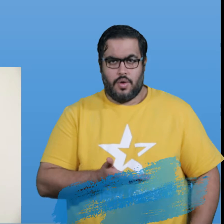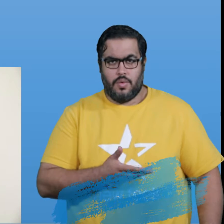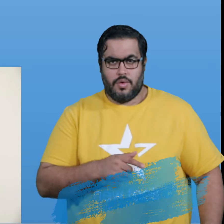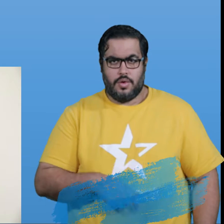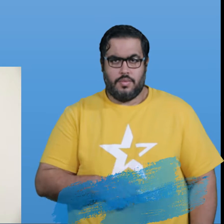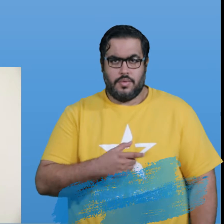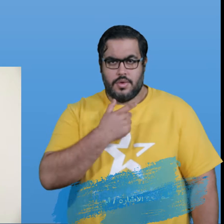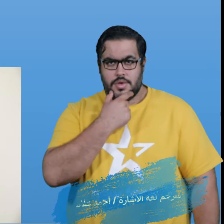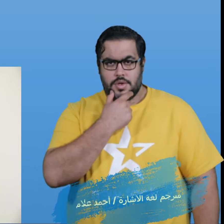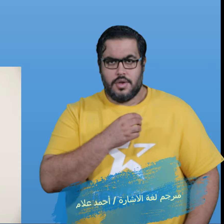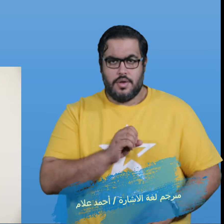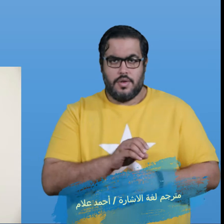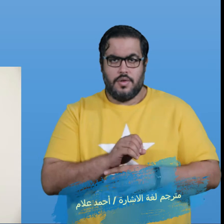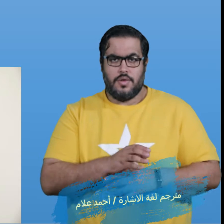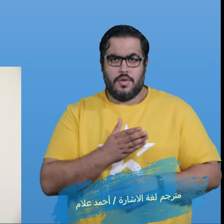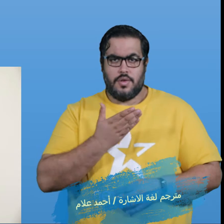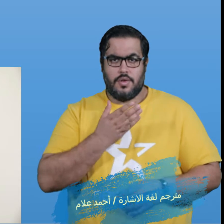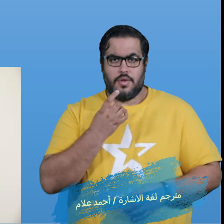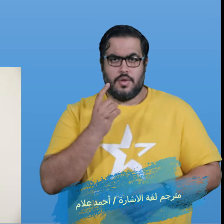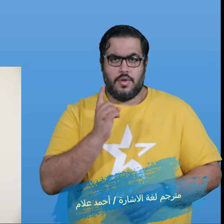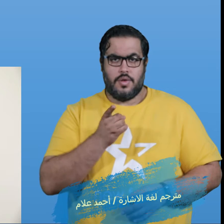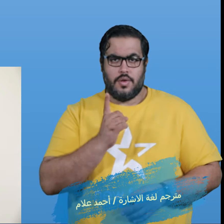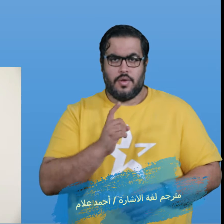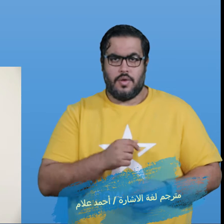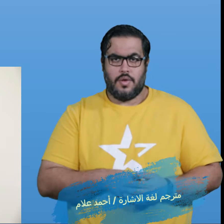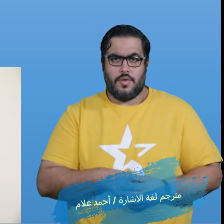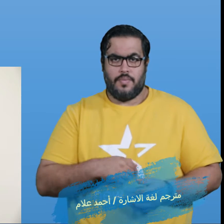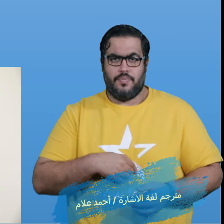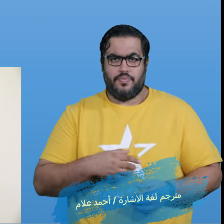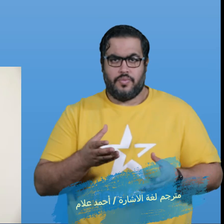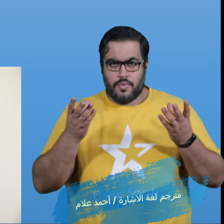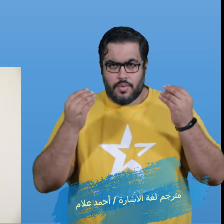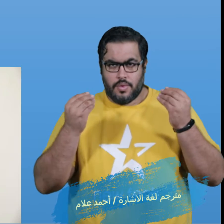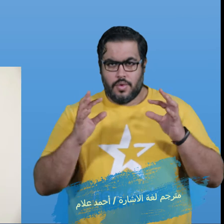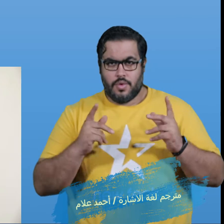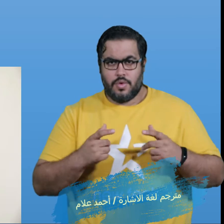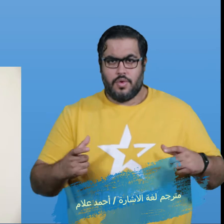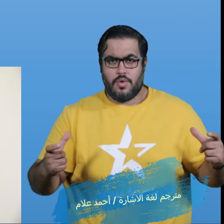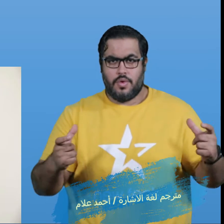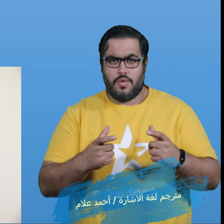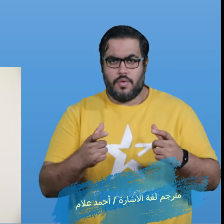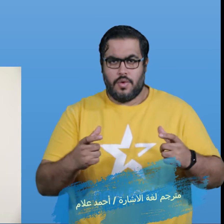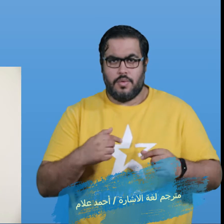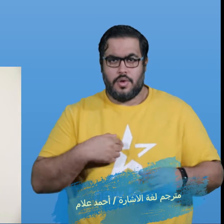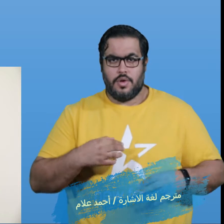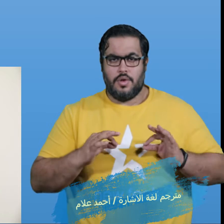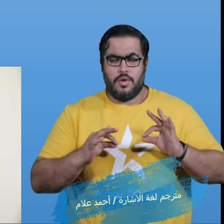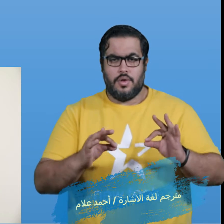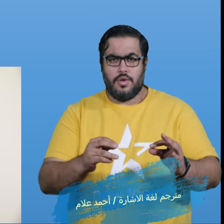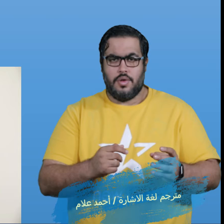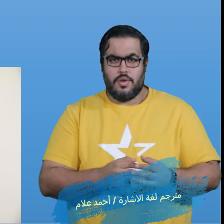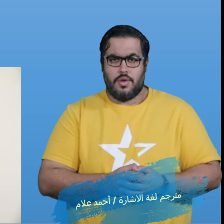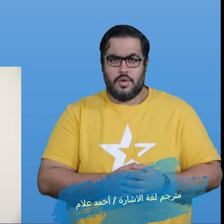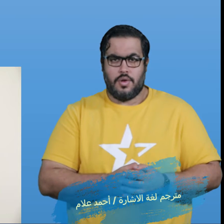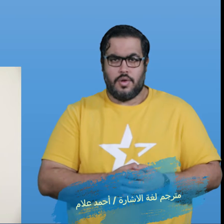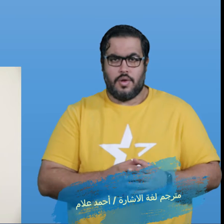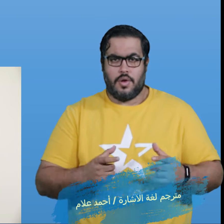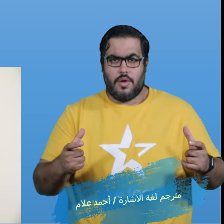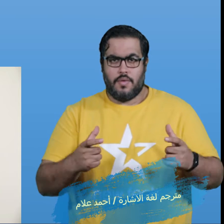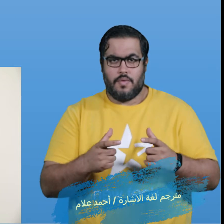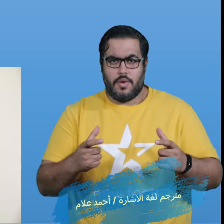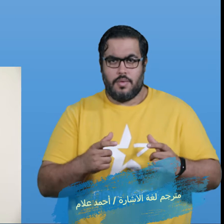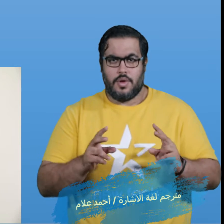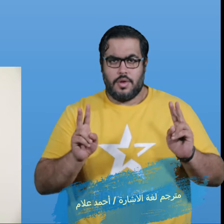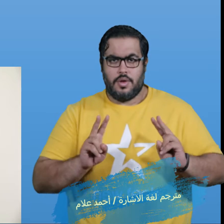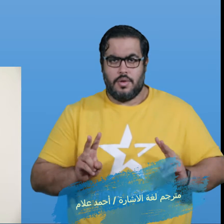Welcome back to English for Grade 11. We talked so far about family celebrations, and today we're going to continue about family